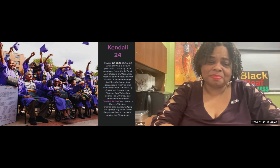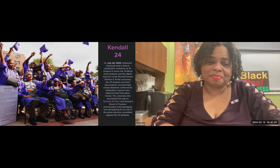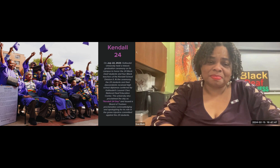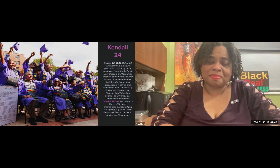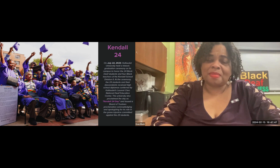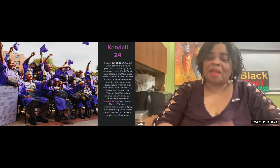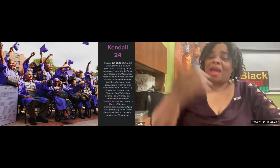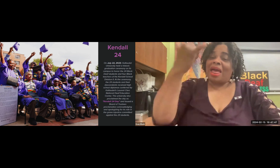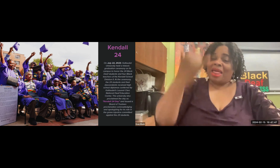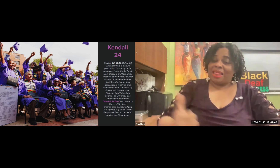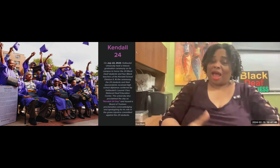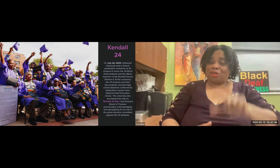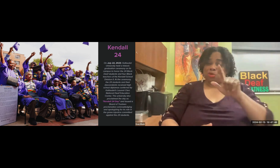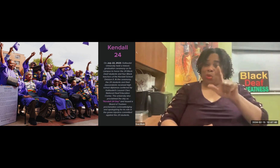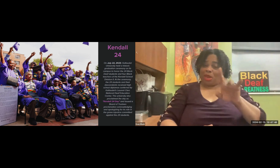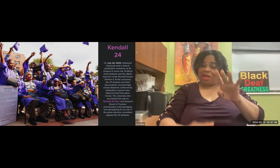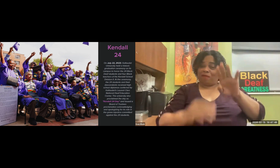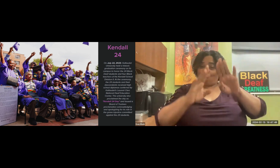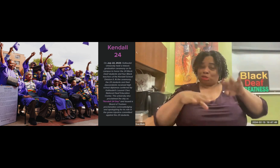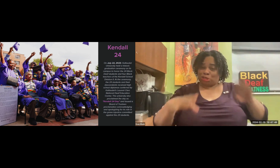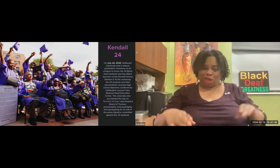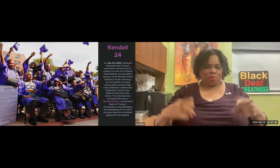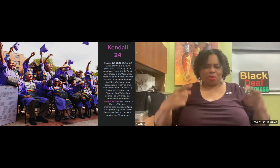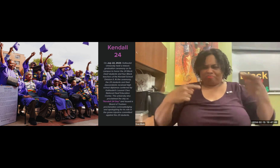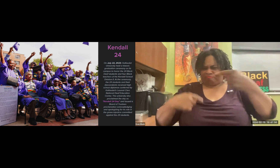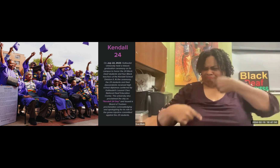Next slide, please.